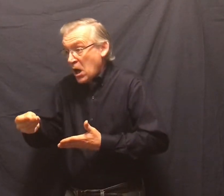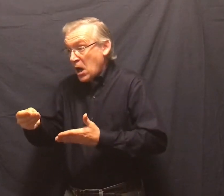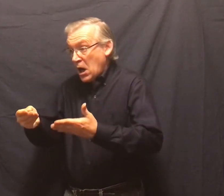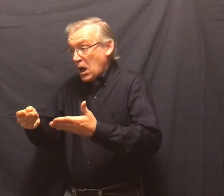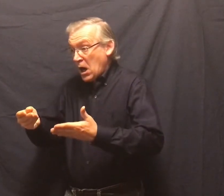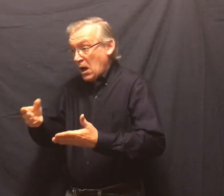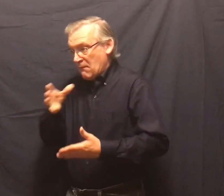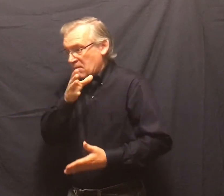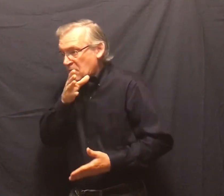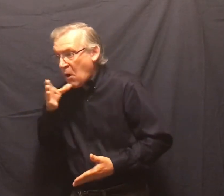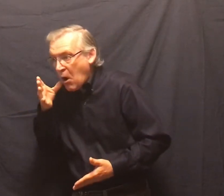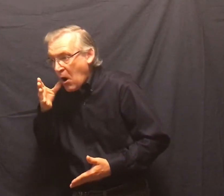rabbits?"